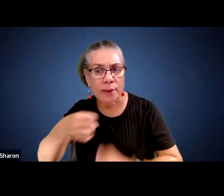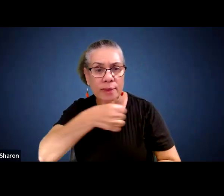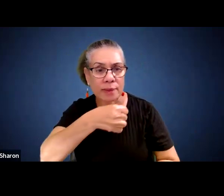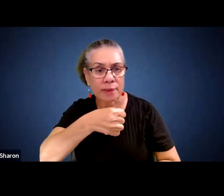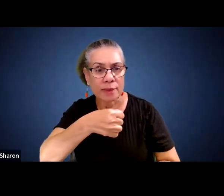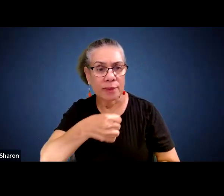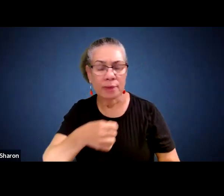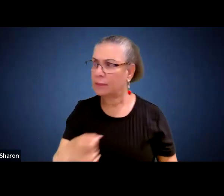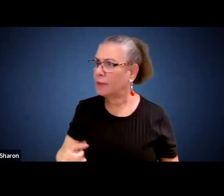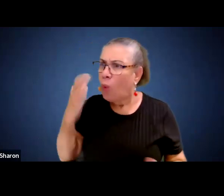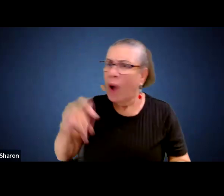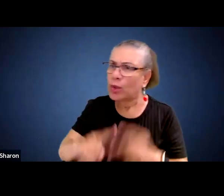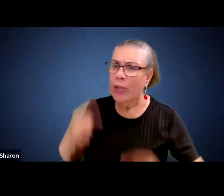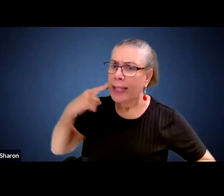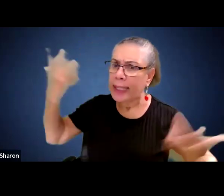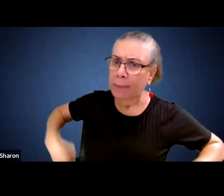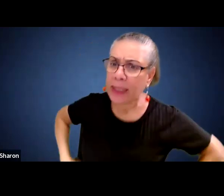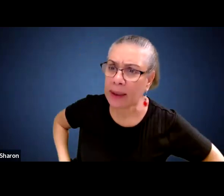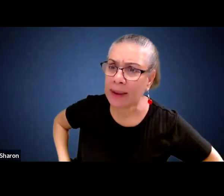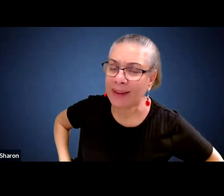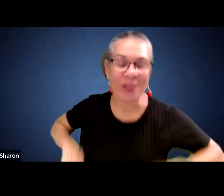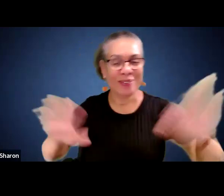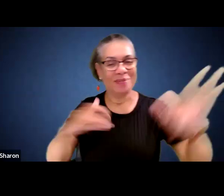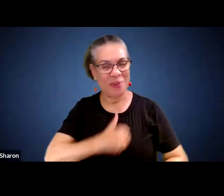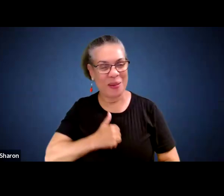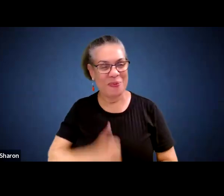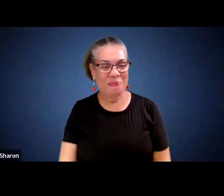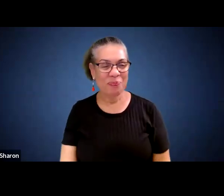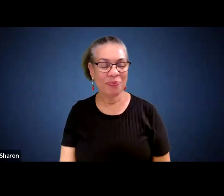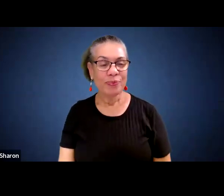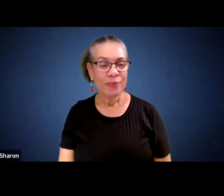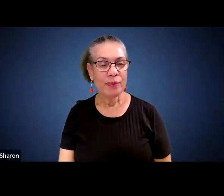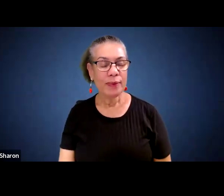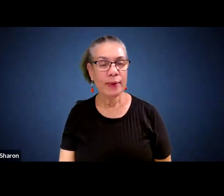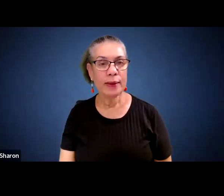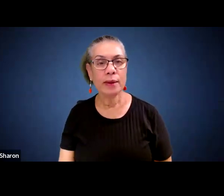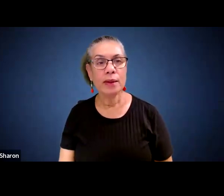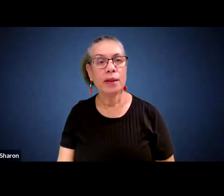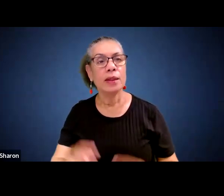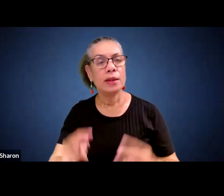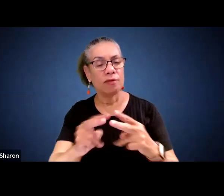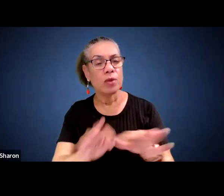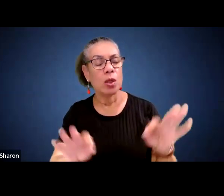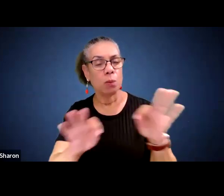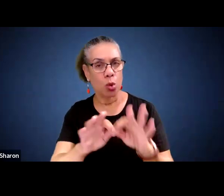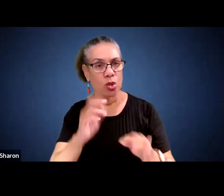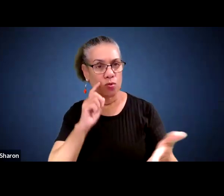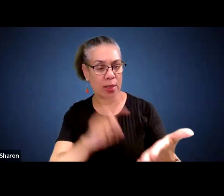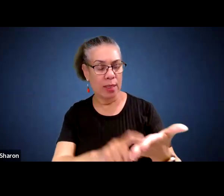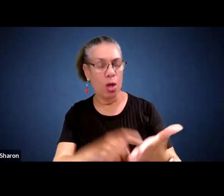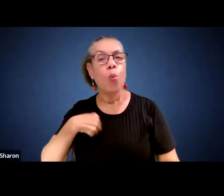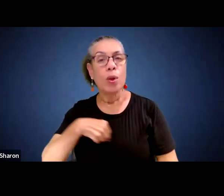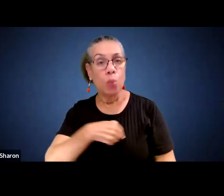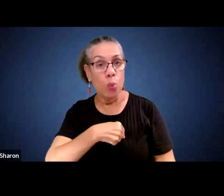I don't know why people can't hear me. Sorry. So I think it's important to recognize that when we do